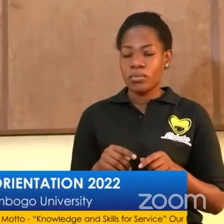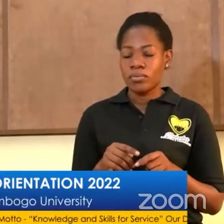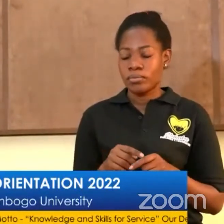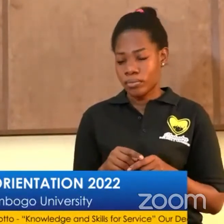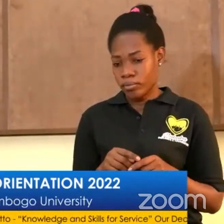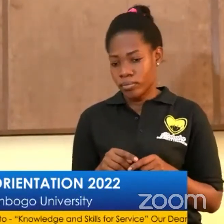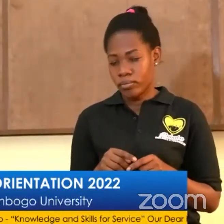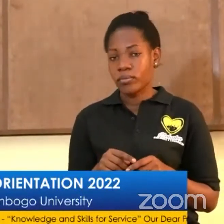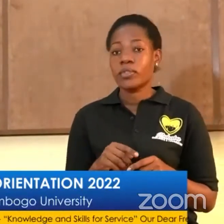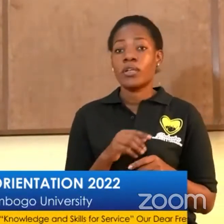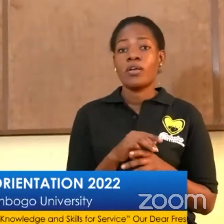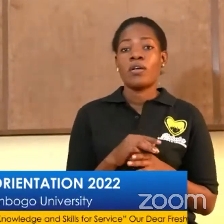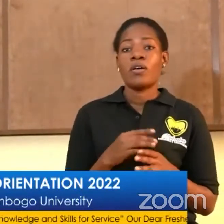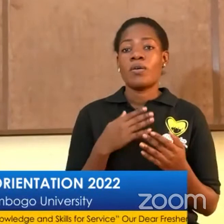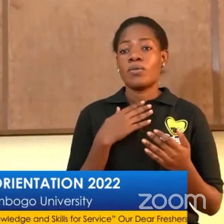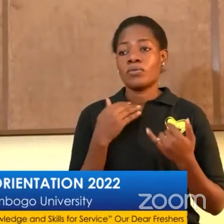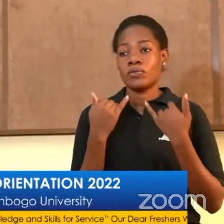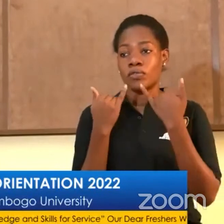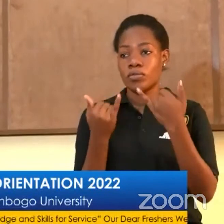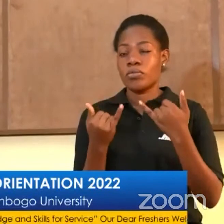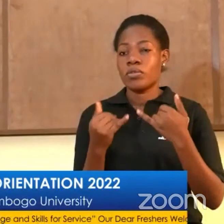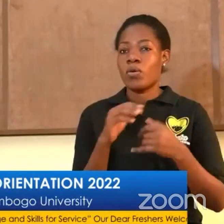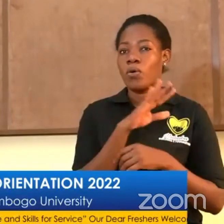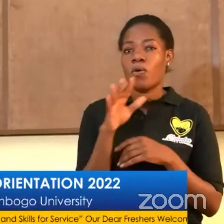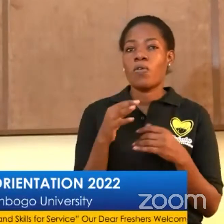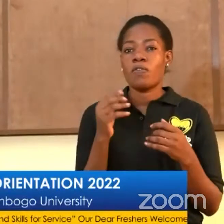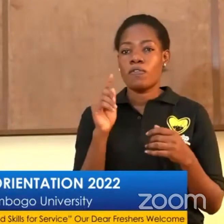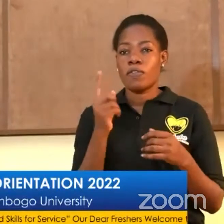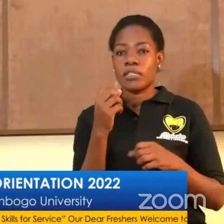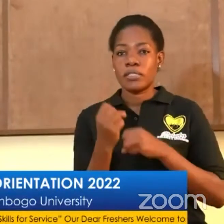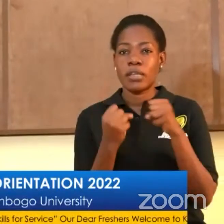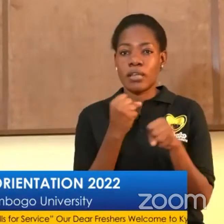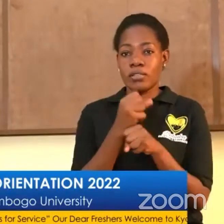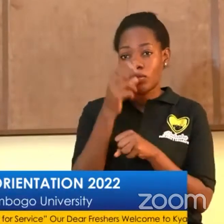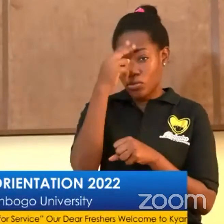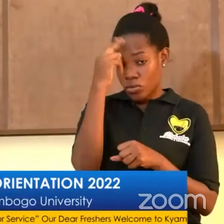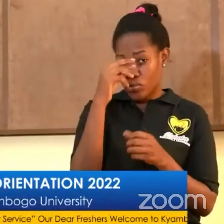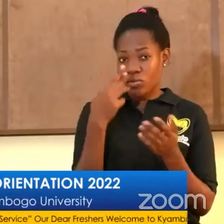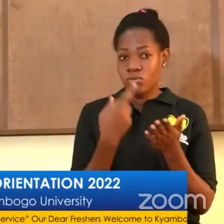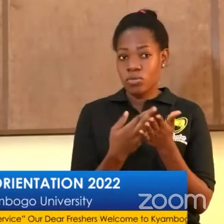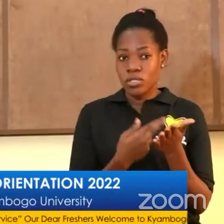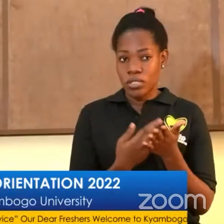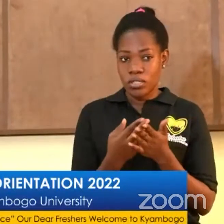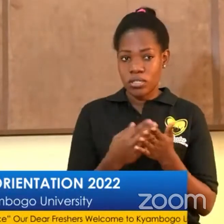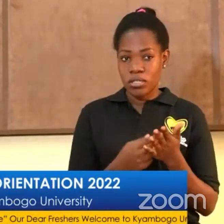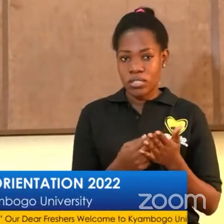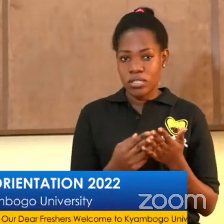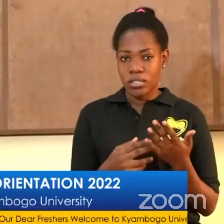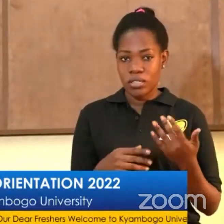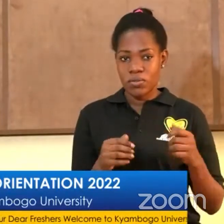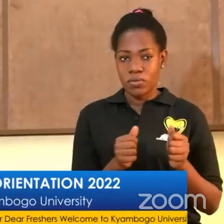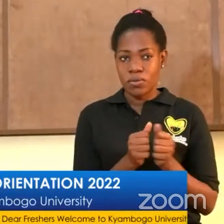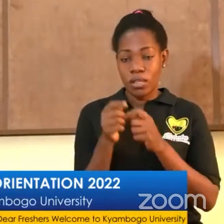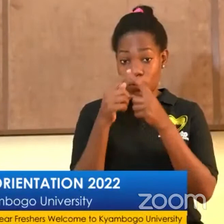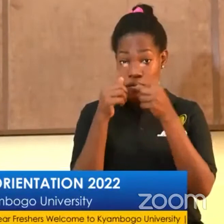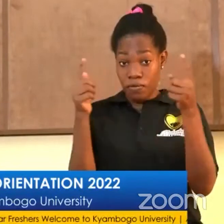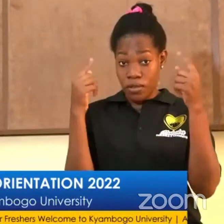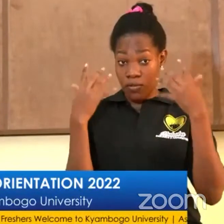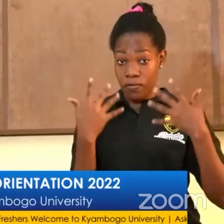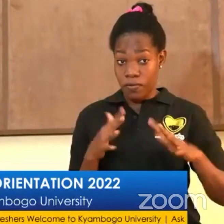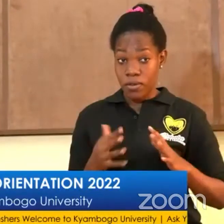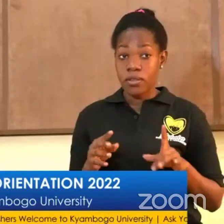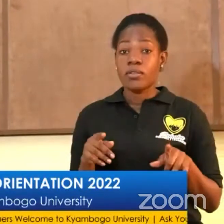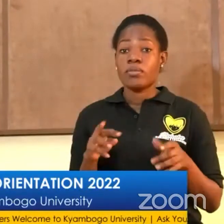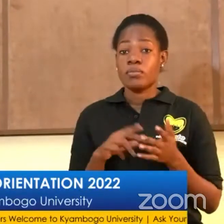that all first-year students who have registered with the university will be automatically registered